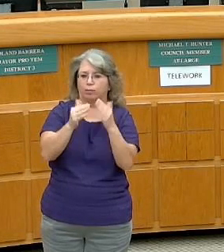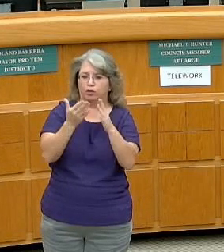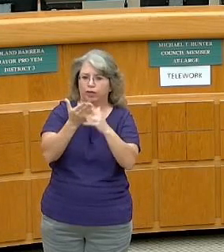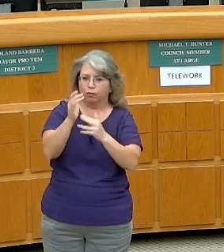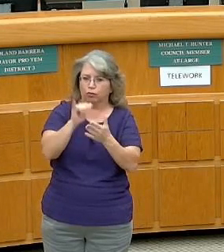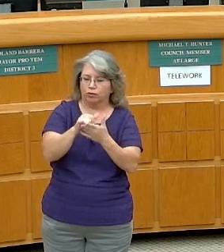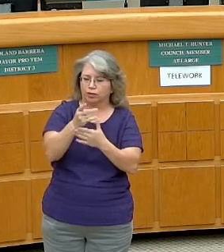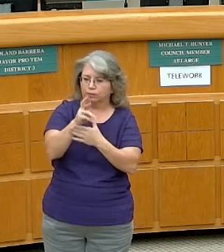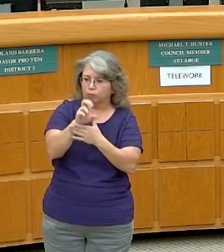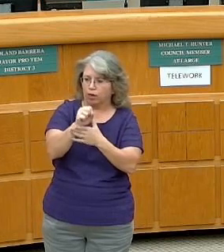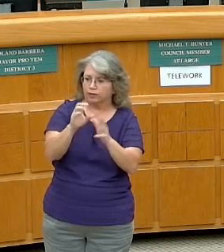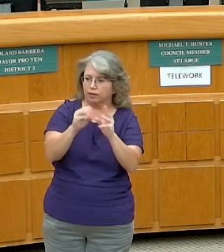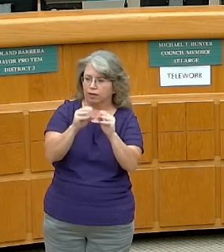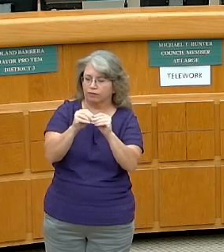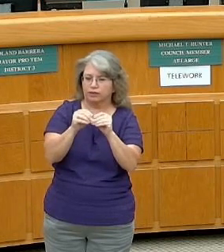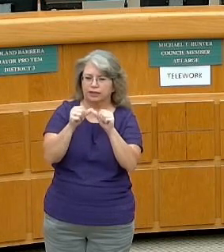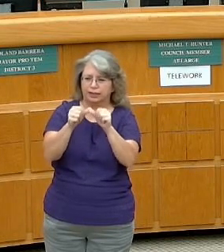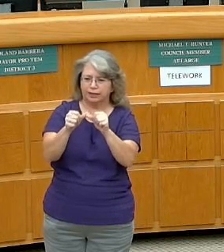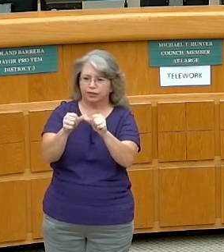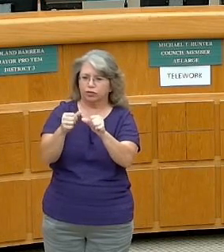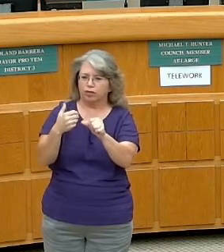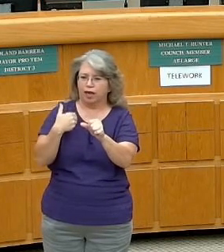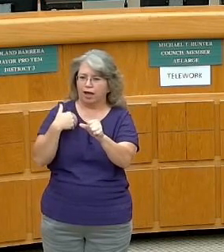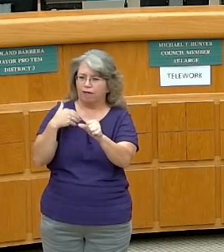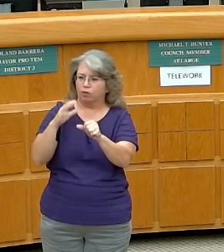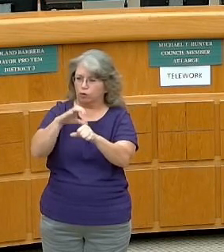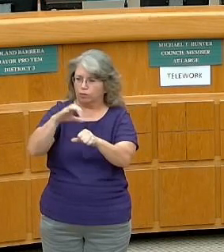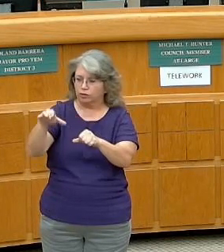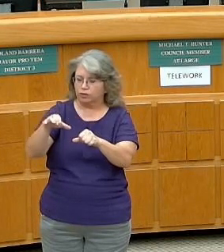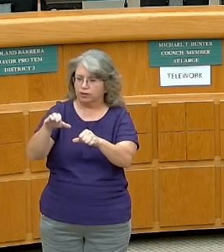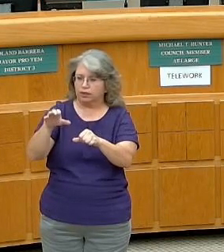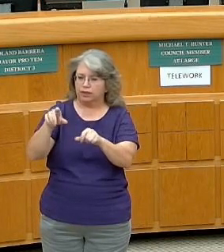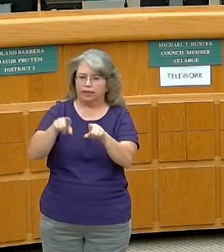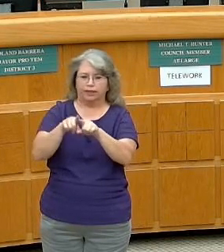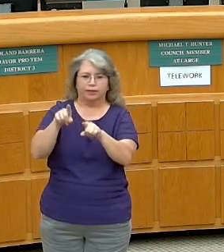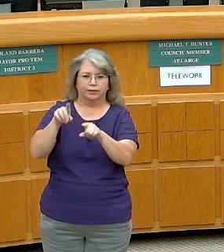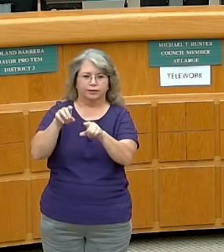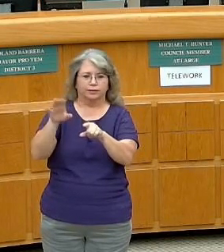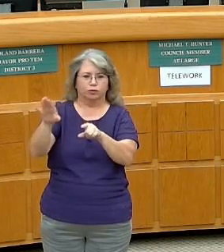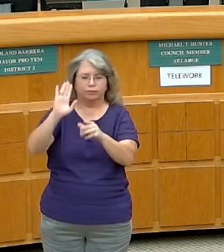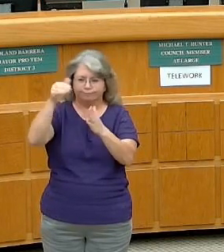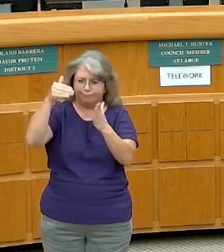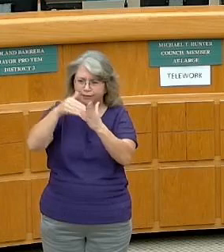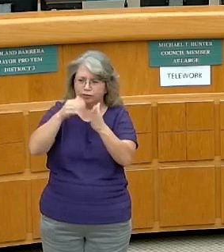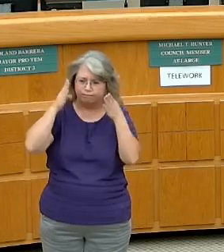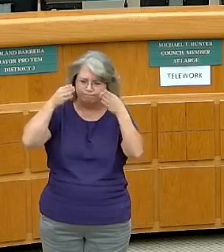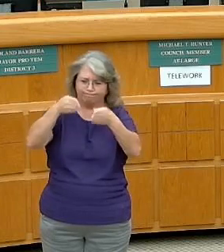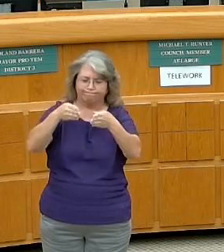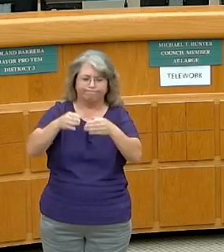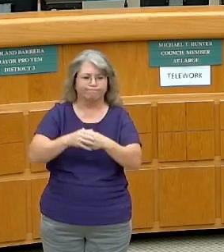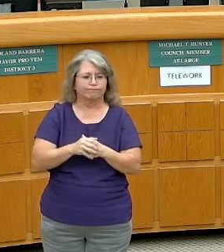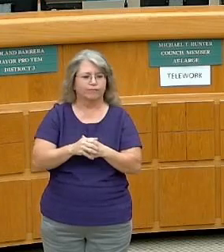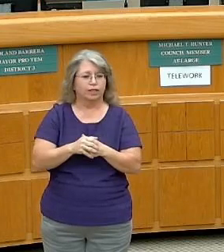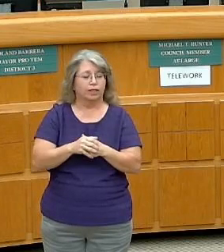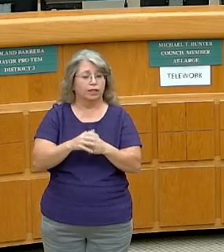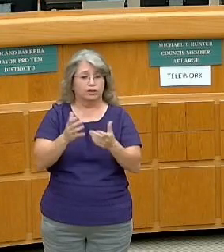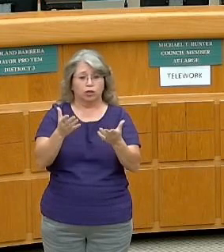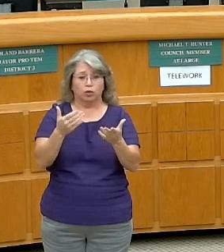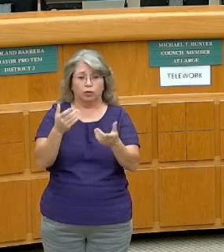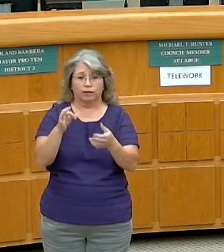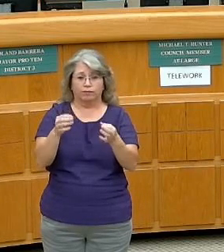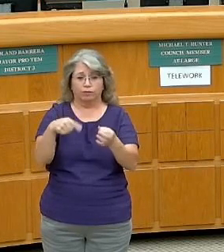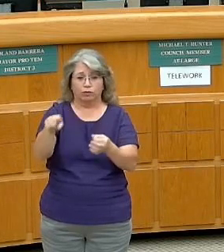Christi as this focal point for him and his administration. So with that, we're ready for any questions that you all might